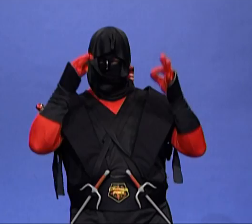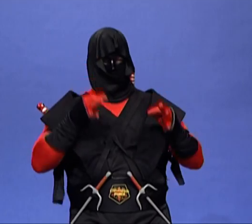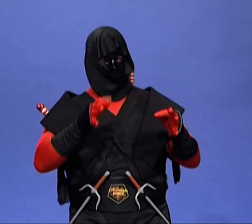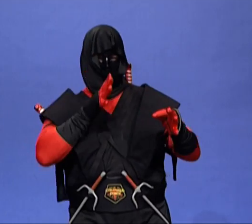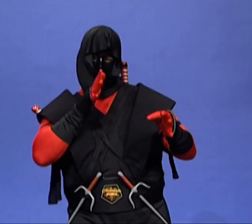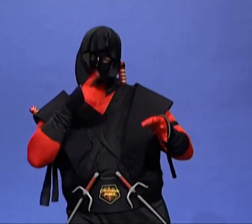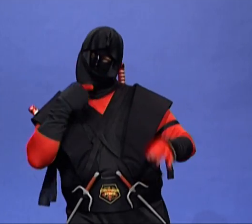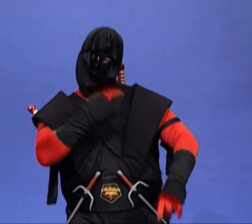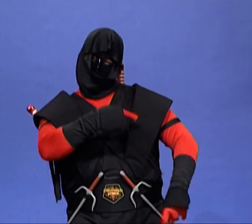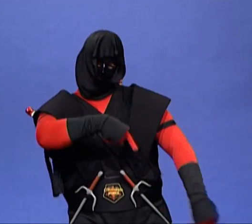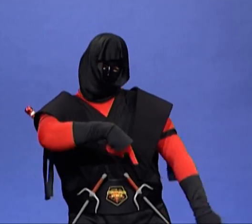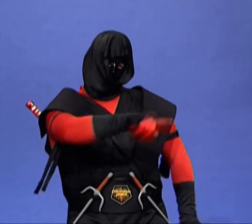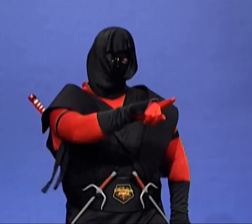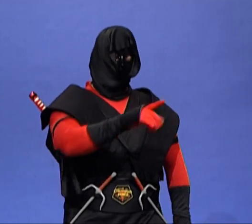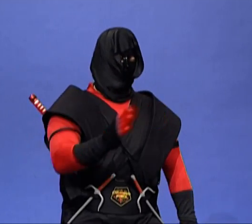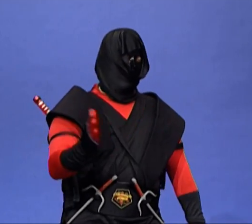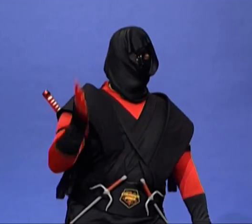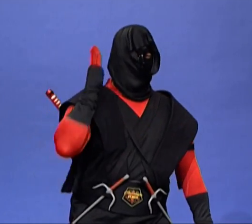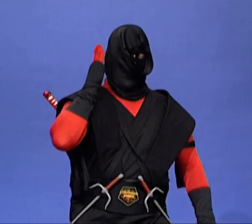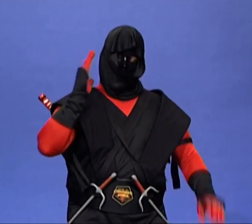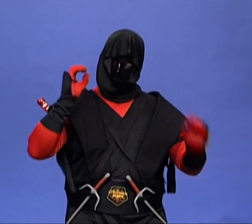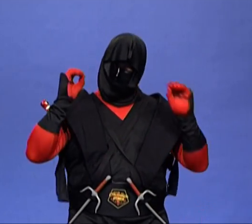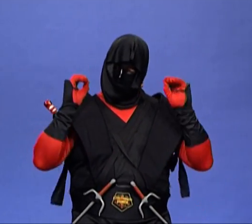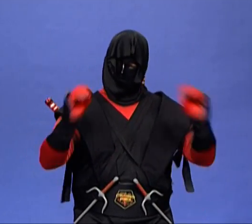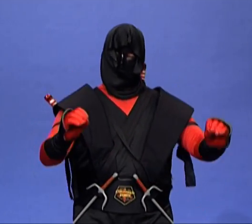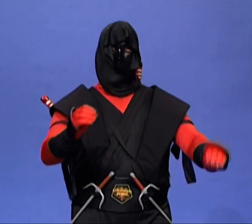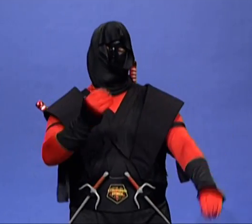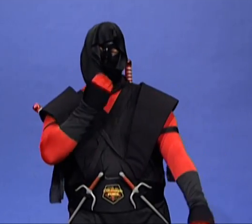was sent to bed without eating anything.